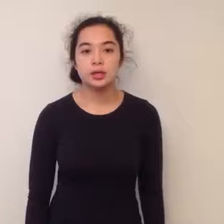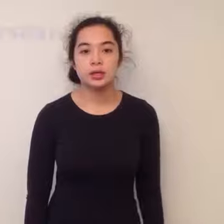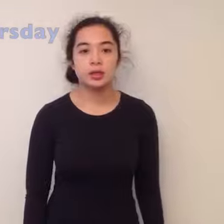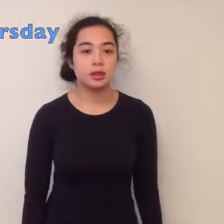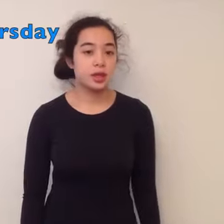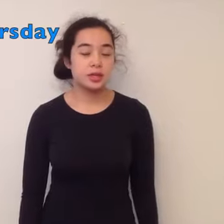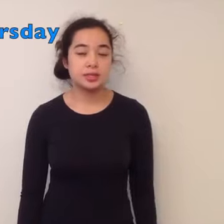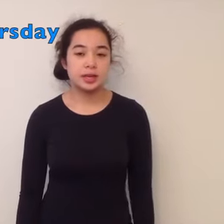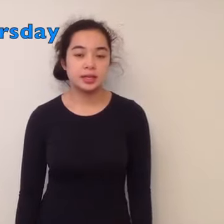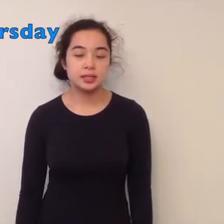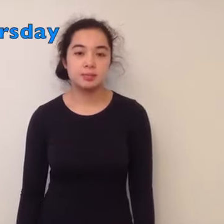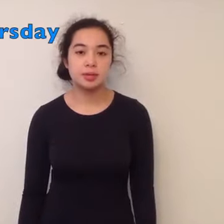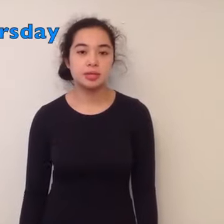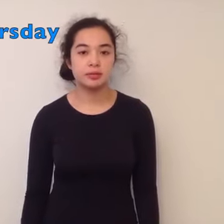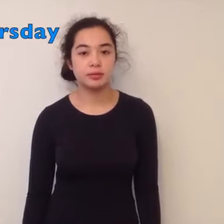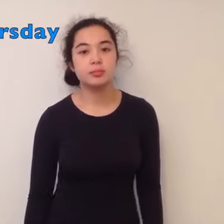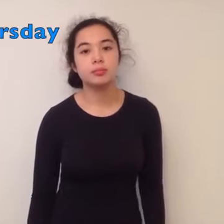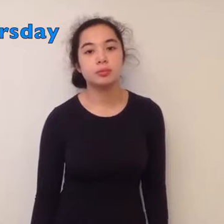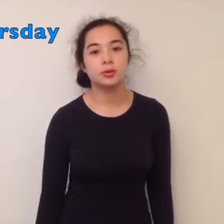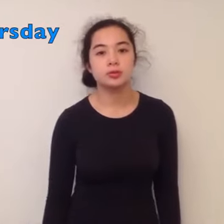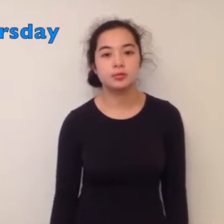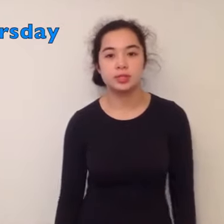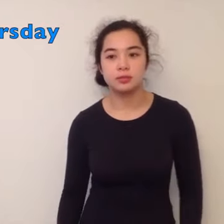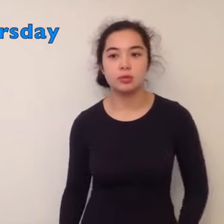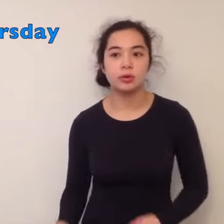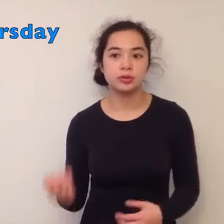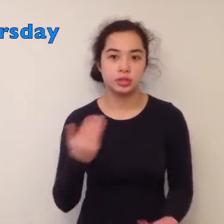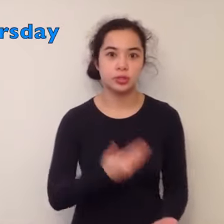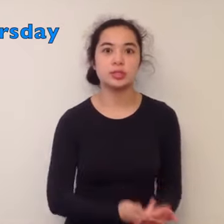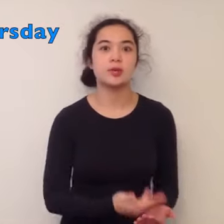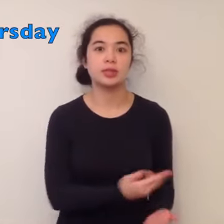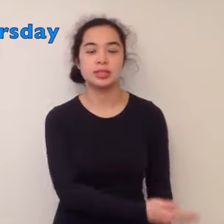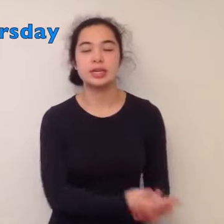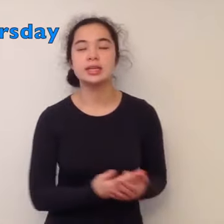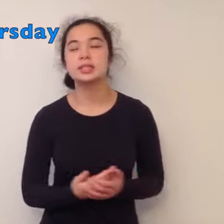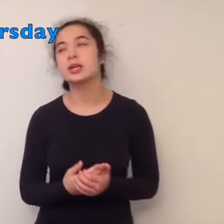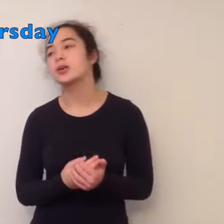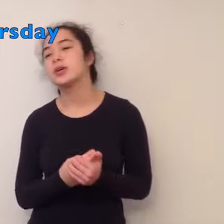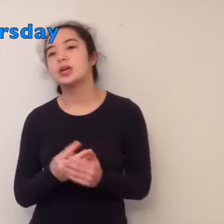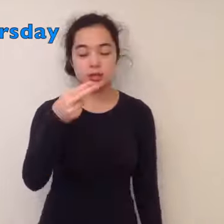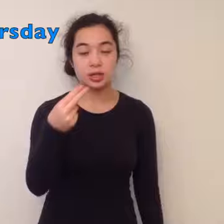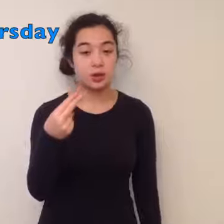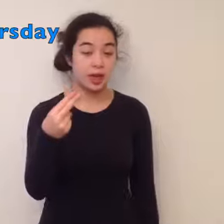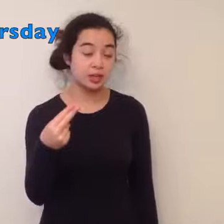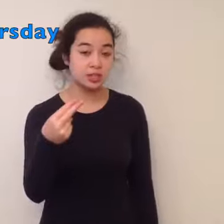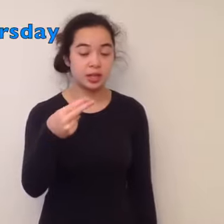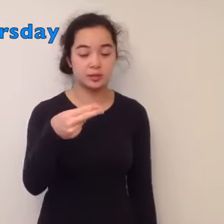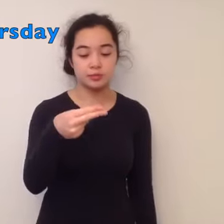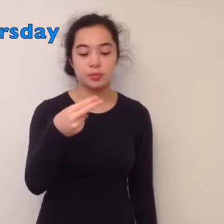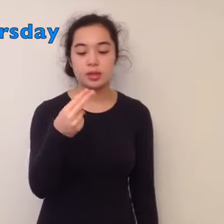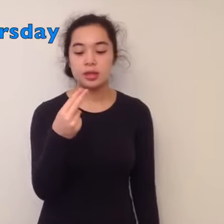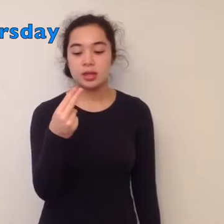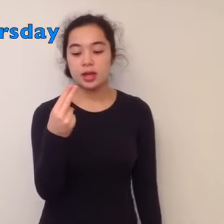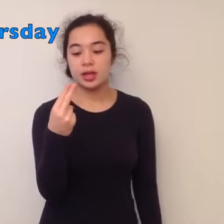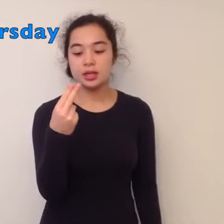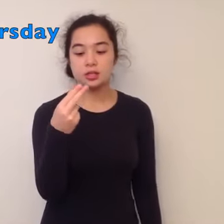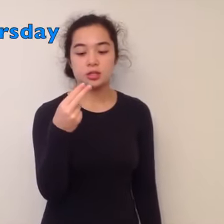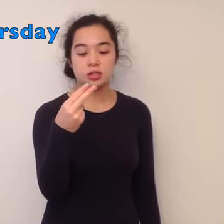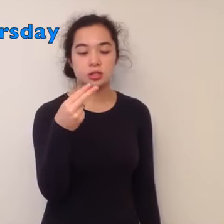And then Thursday, it's a bit different because obviously you've already got Tuesday with the T. So take your H sign and